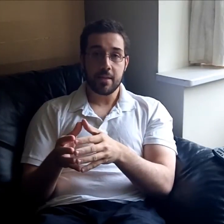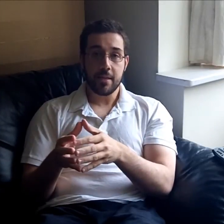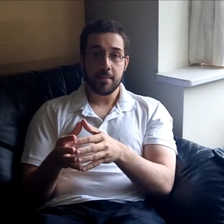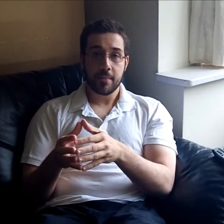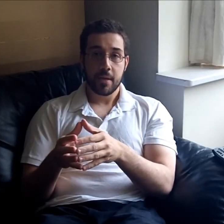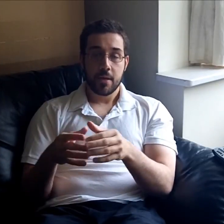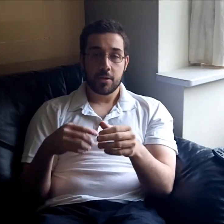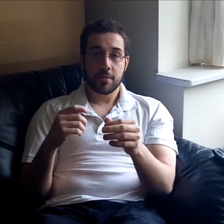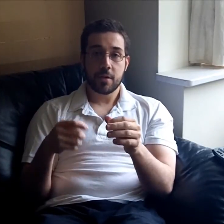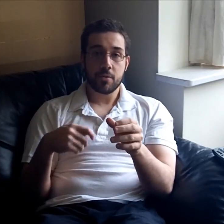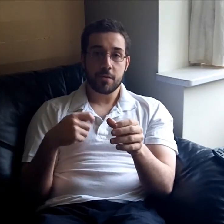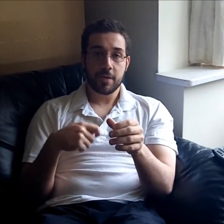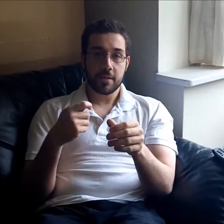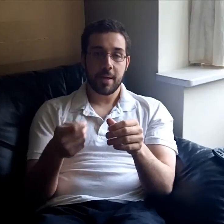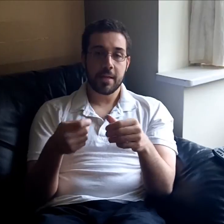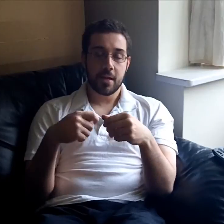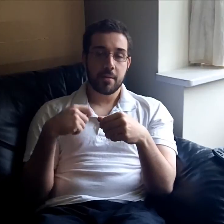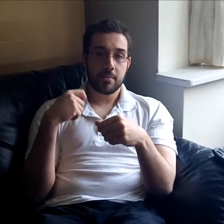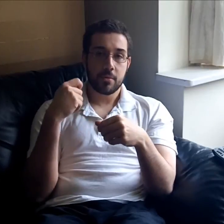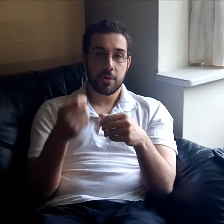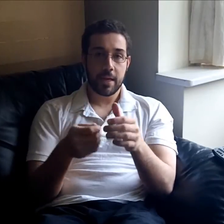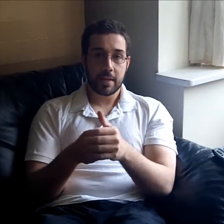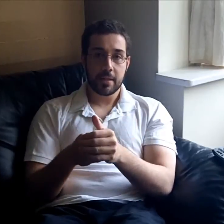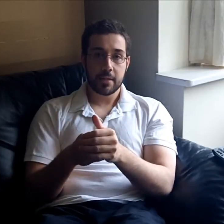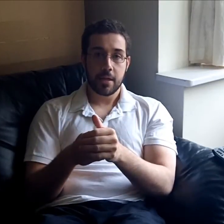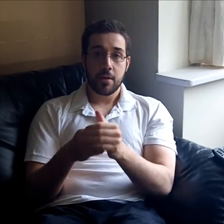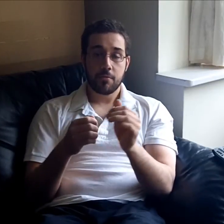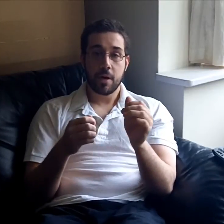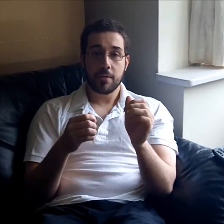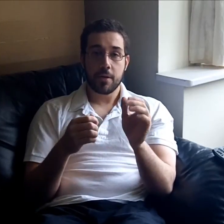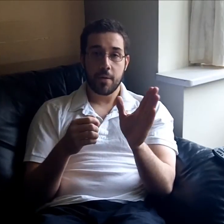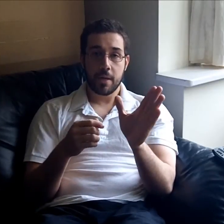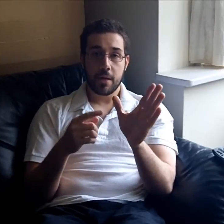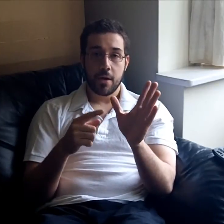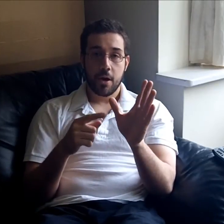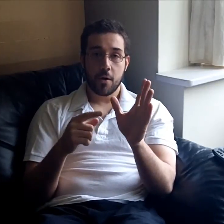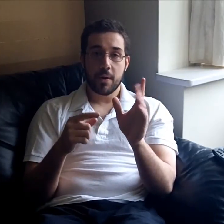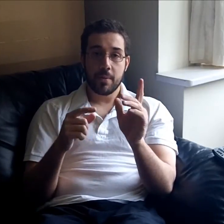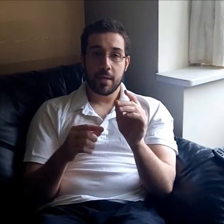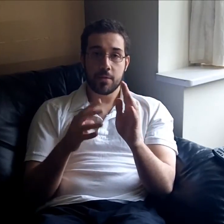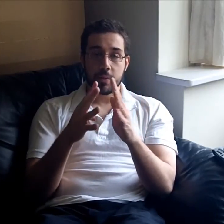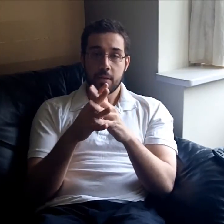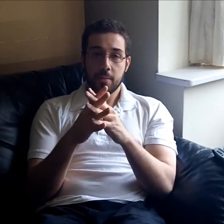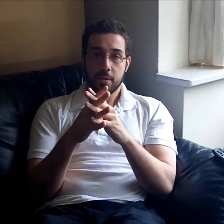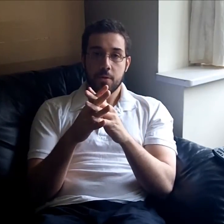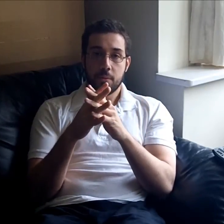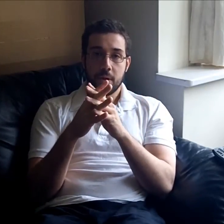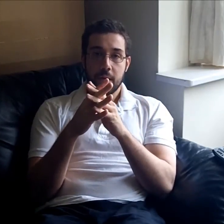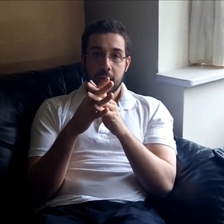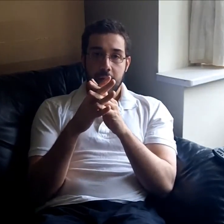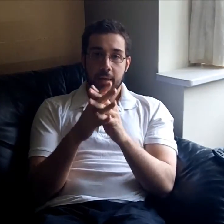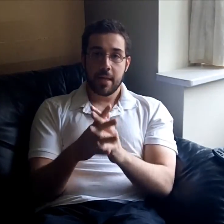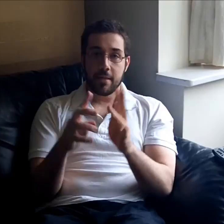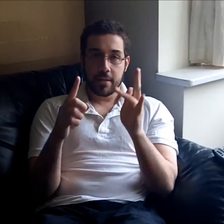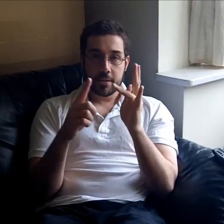phonetically. So if someone's fingerspelling and I'm looking at it, rather than going, oh, it begins with W and then there's an